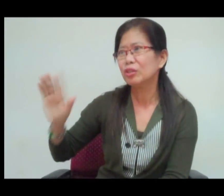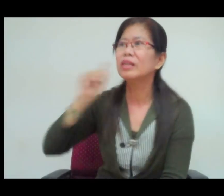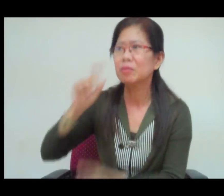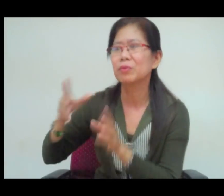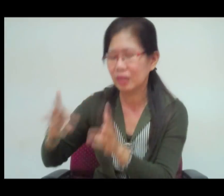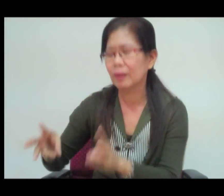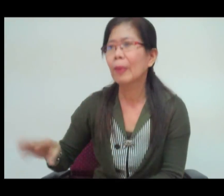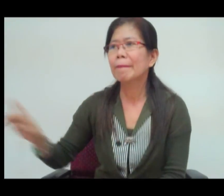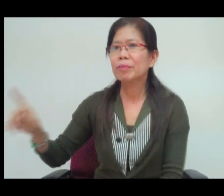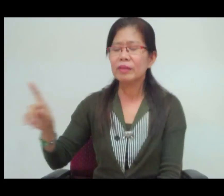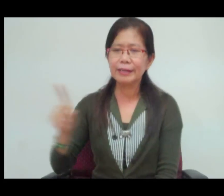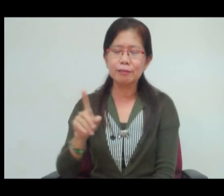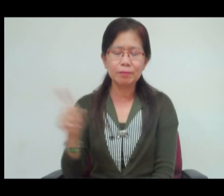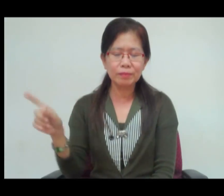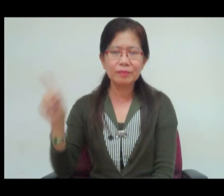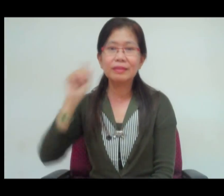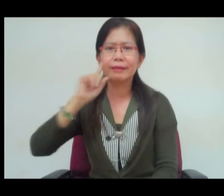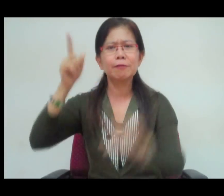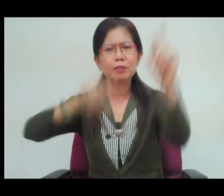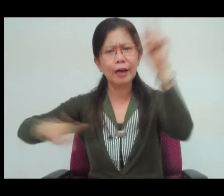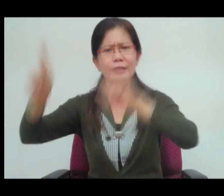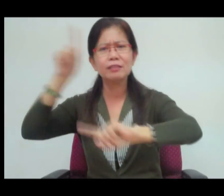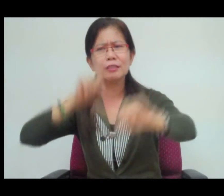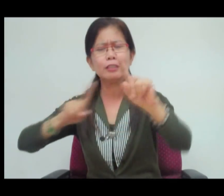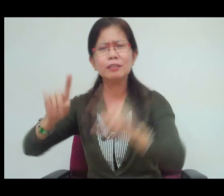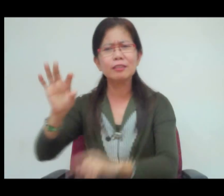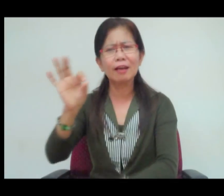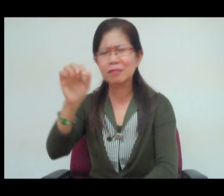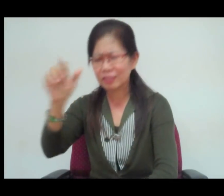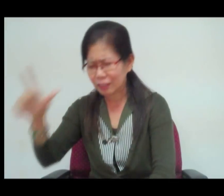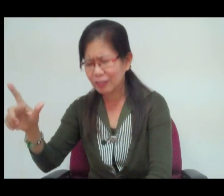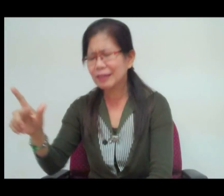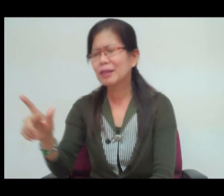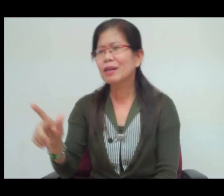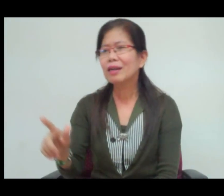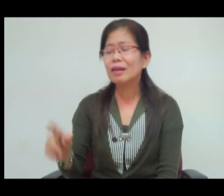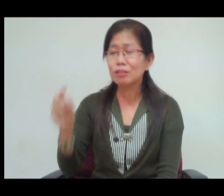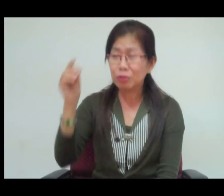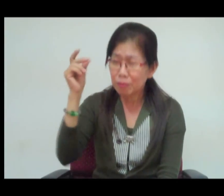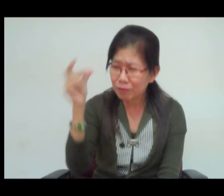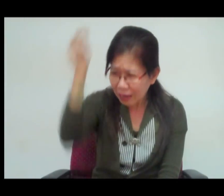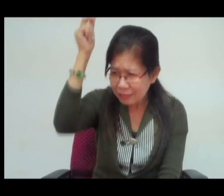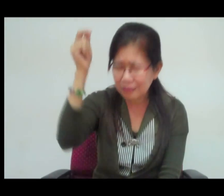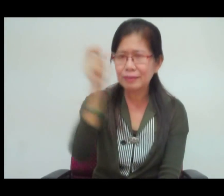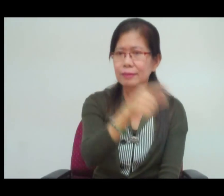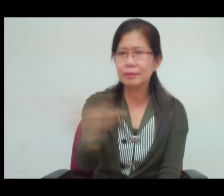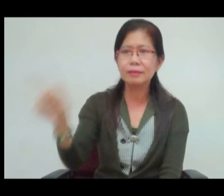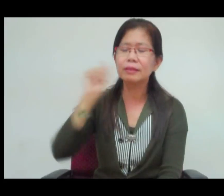way. Then the deaf signed in FSL. And so fast, the deaf